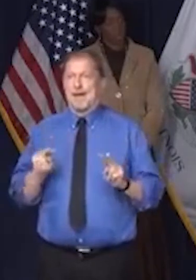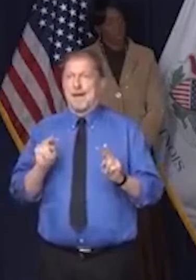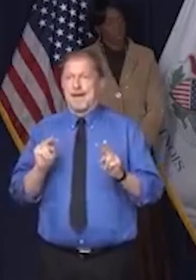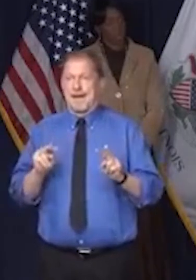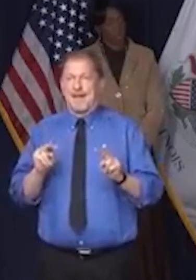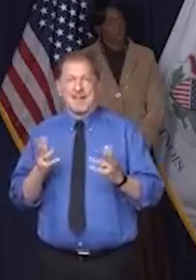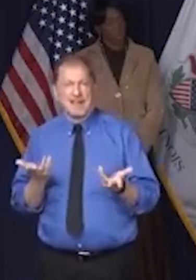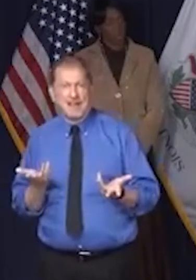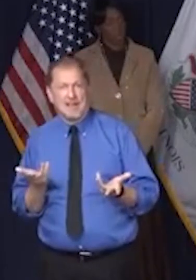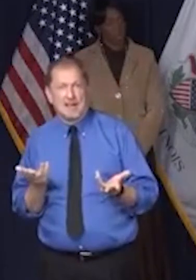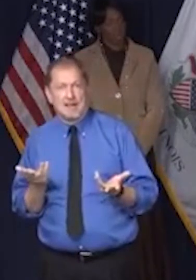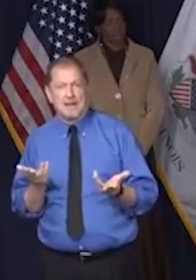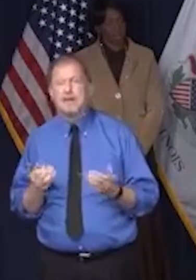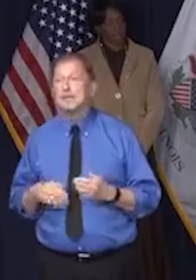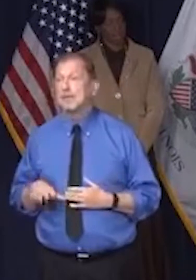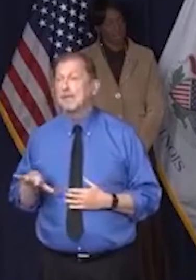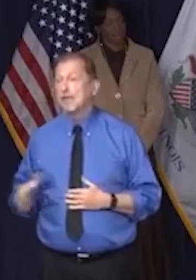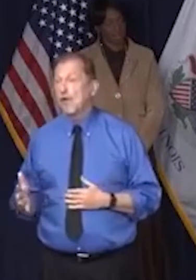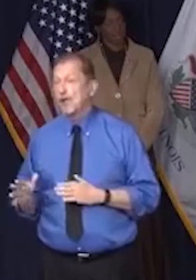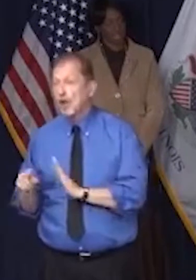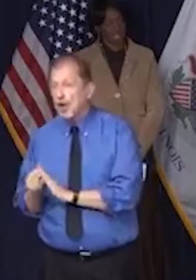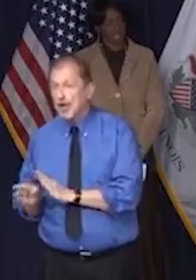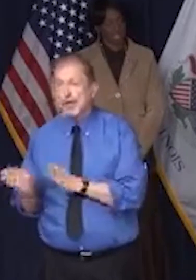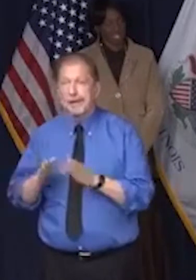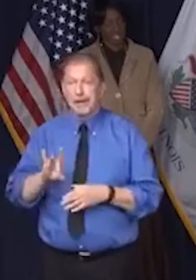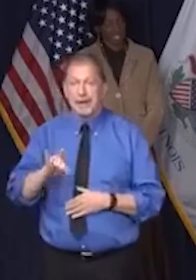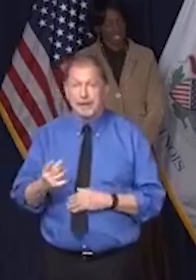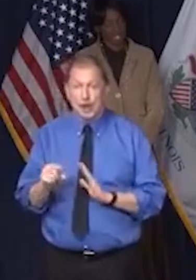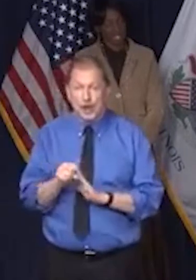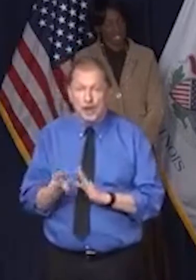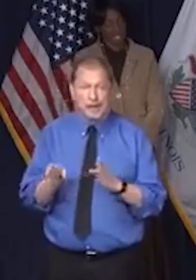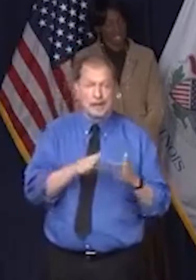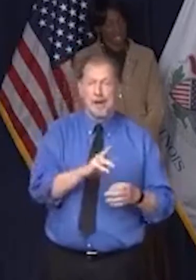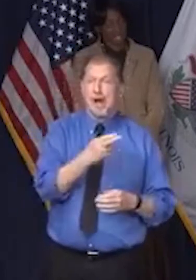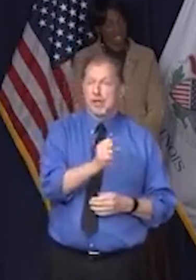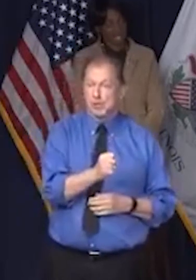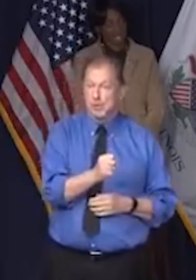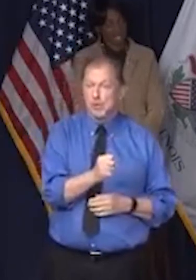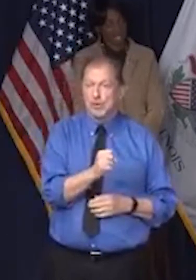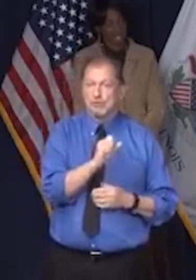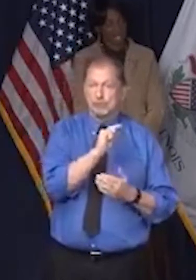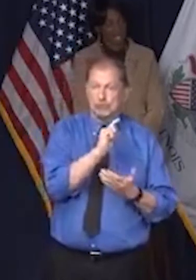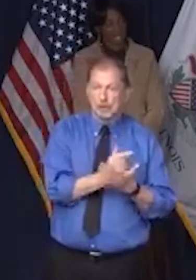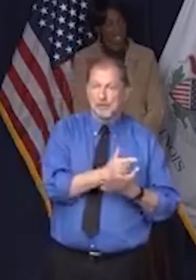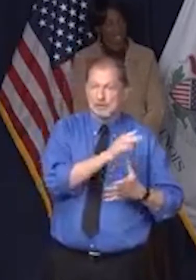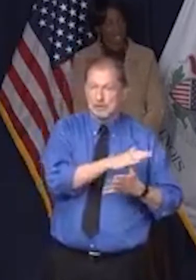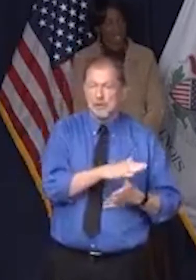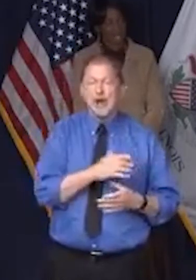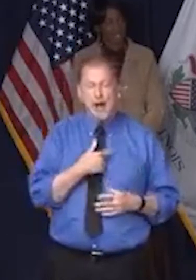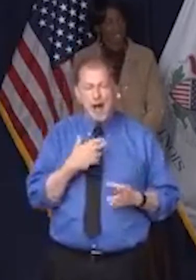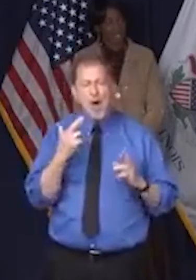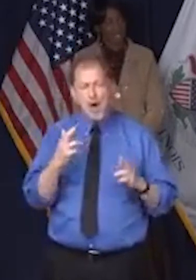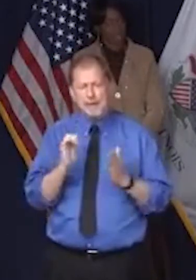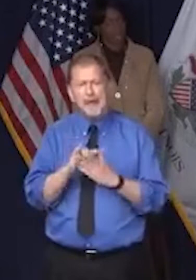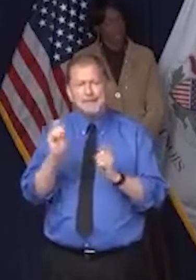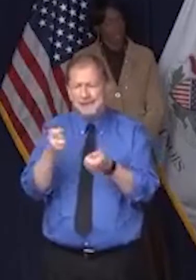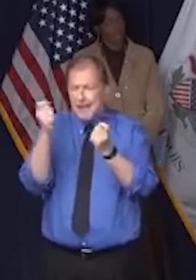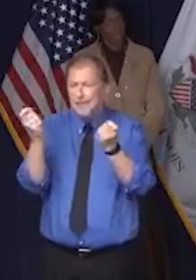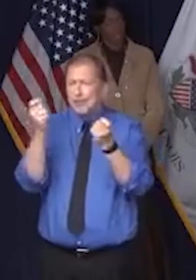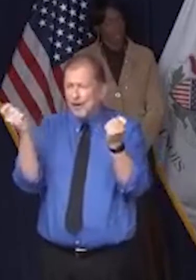even fourth grade or fifth grade, and of course from high school. So, no, I hope that we'll find ways to celebrate even